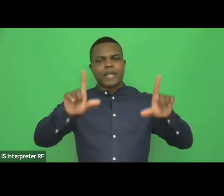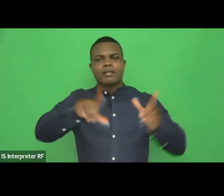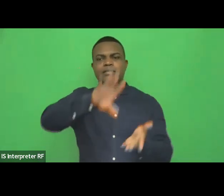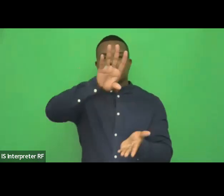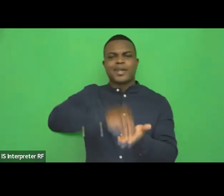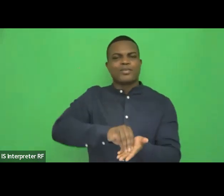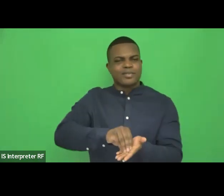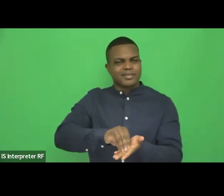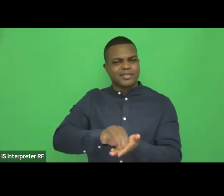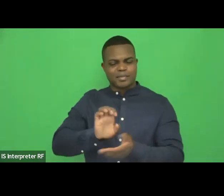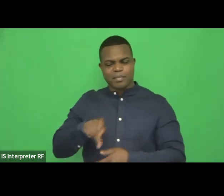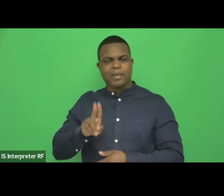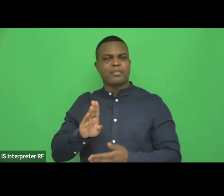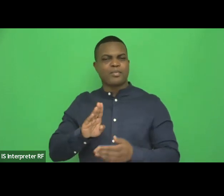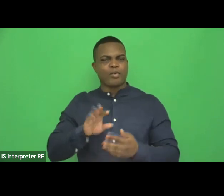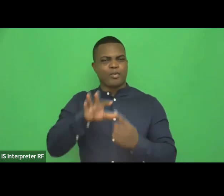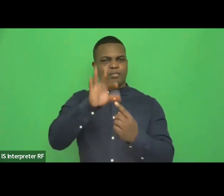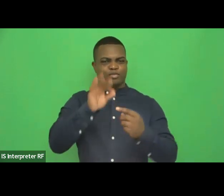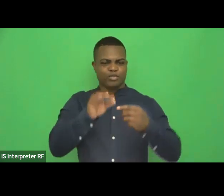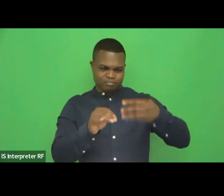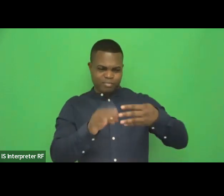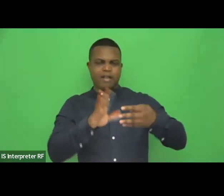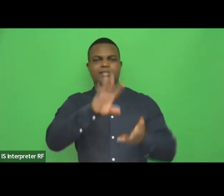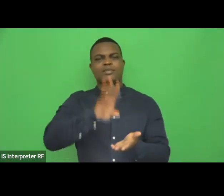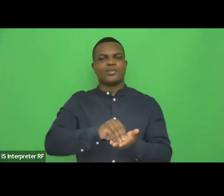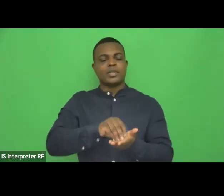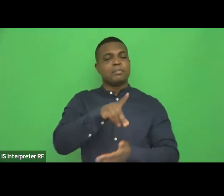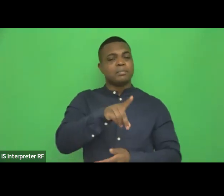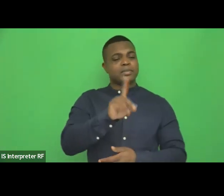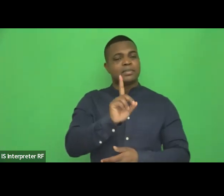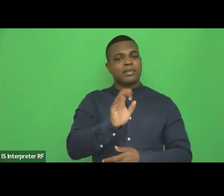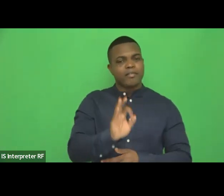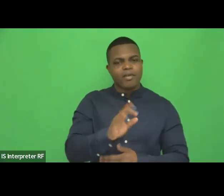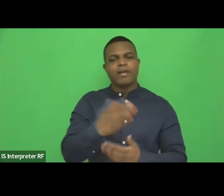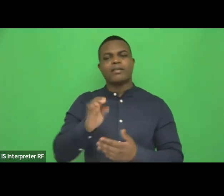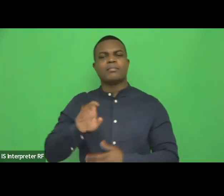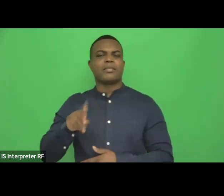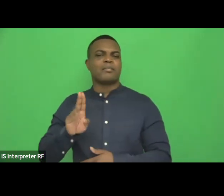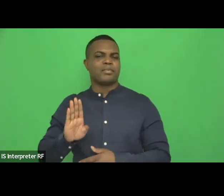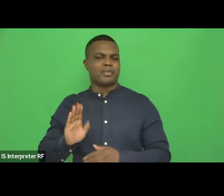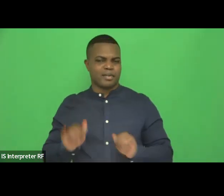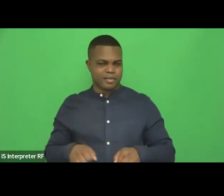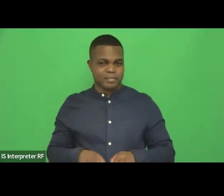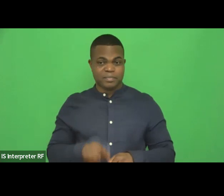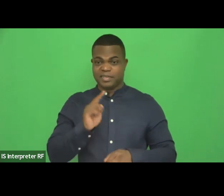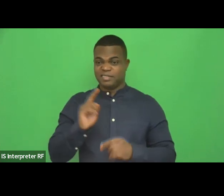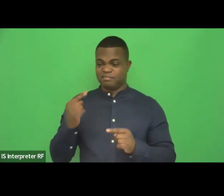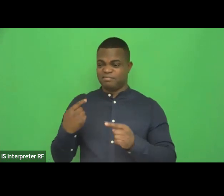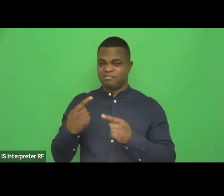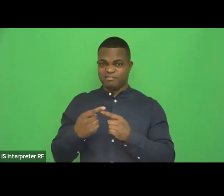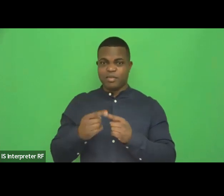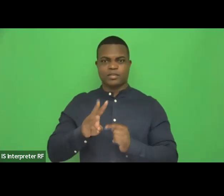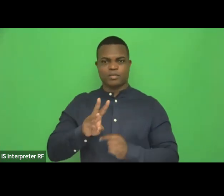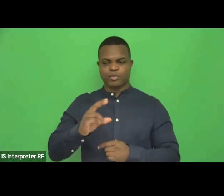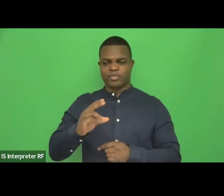web technologies evolve, so too will EPUB evolve. So it'll keep maintained and improved along with